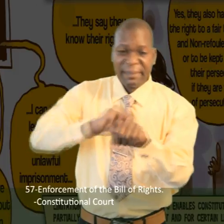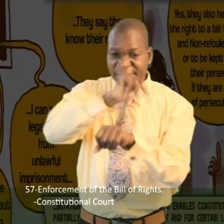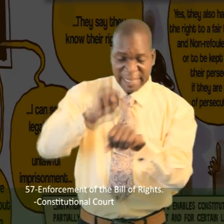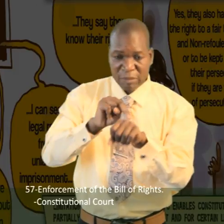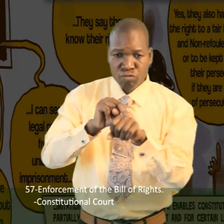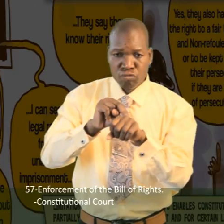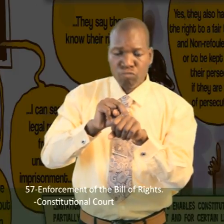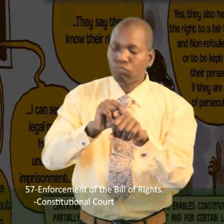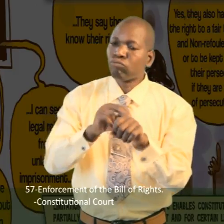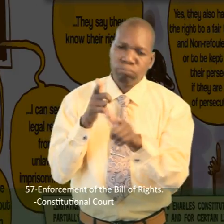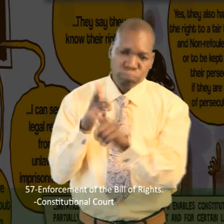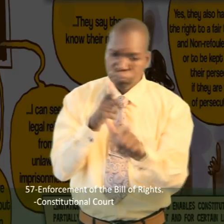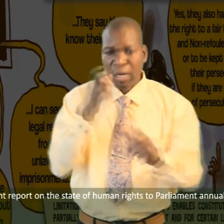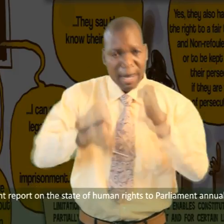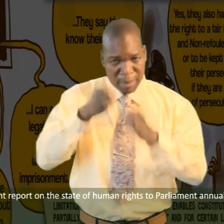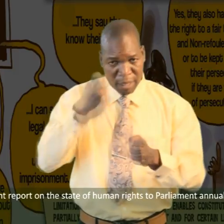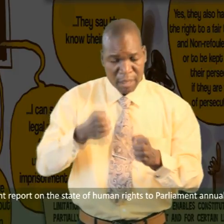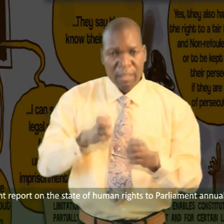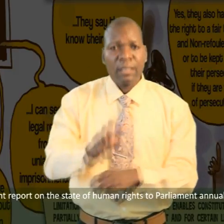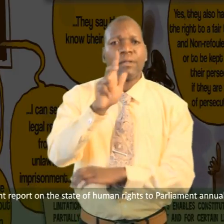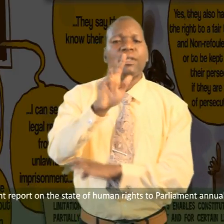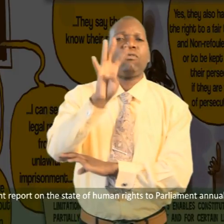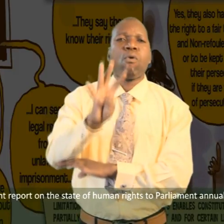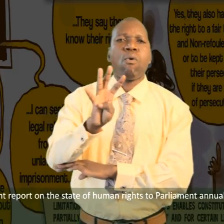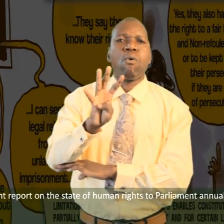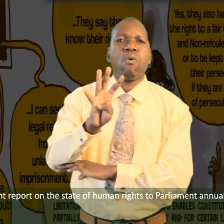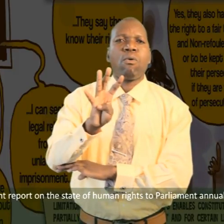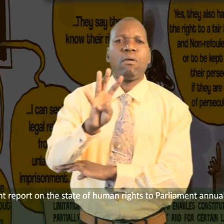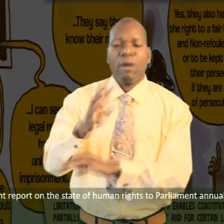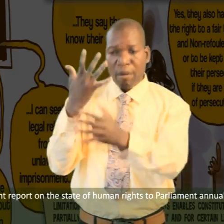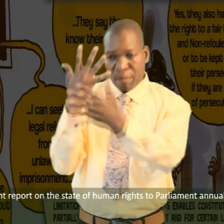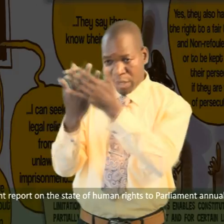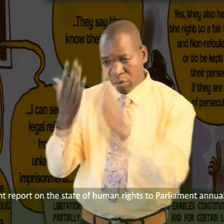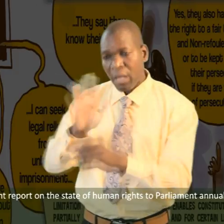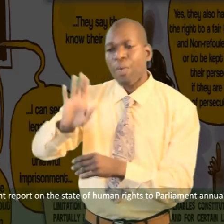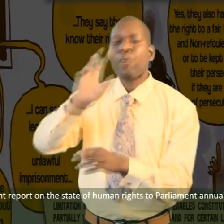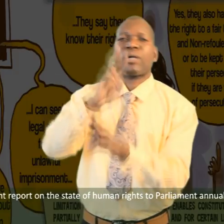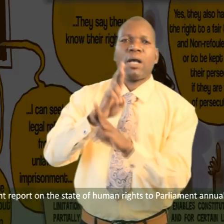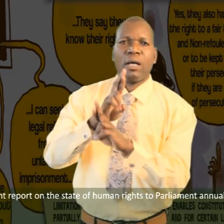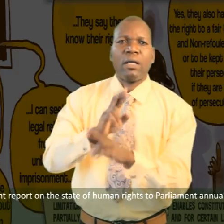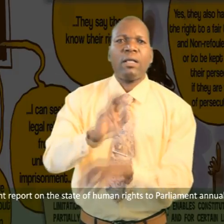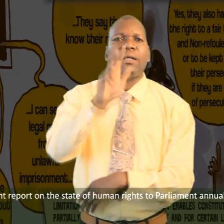Constitutional Court. 58. President report on the state of human rights to Parliament